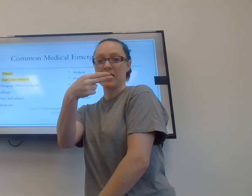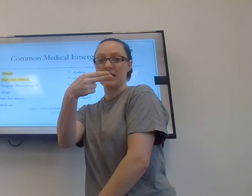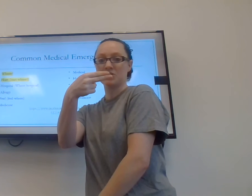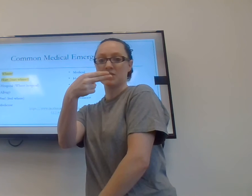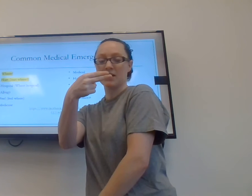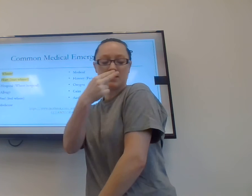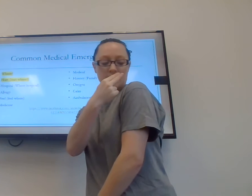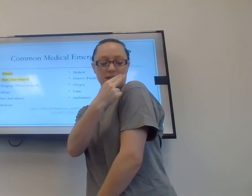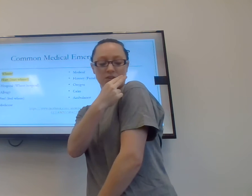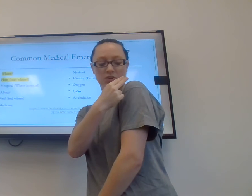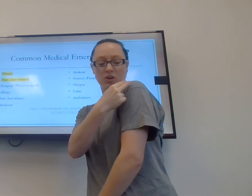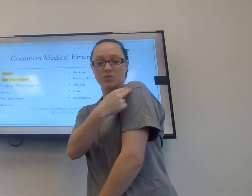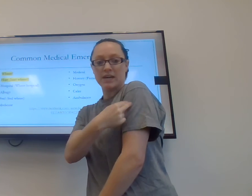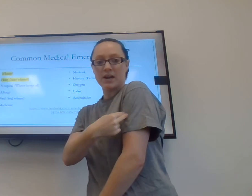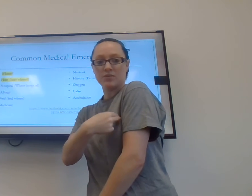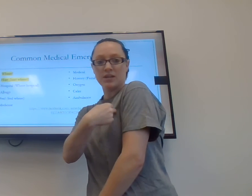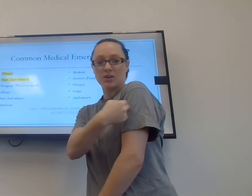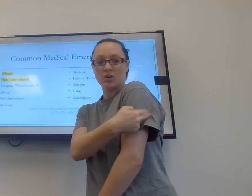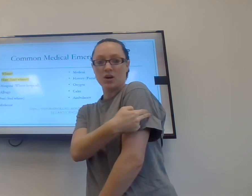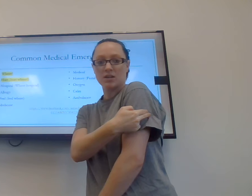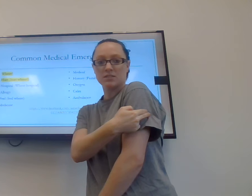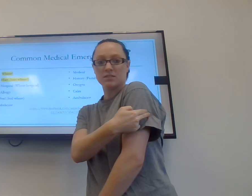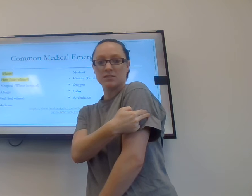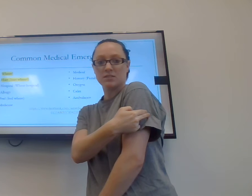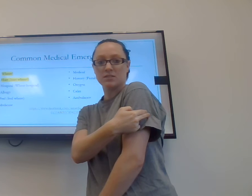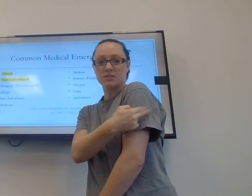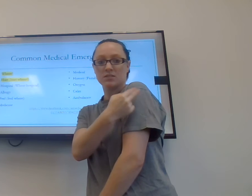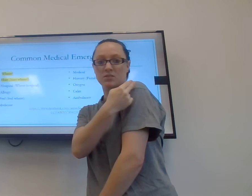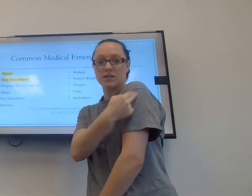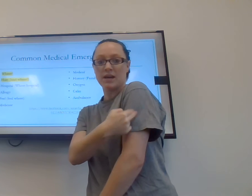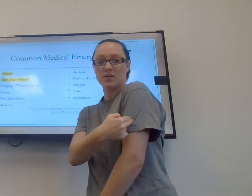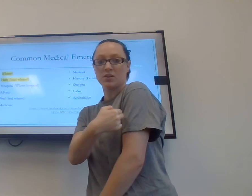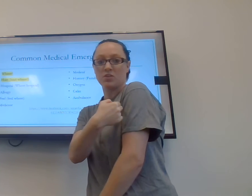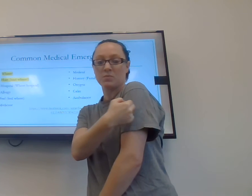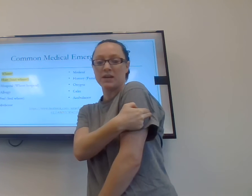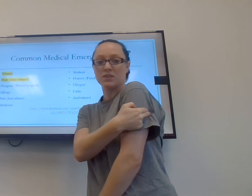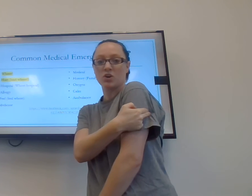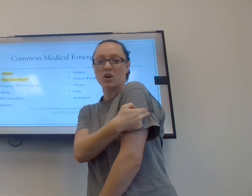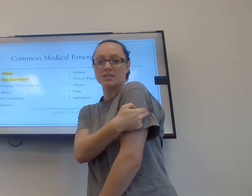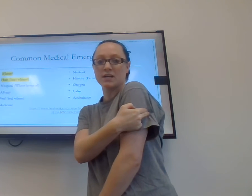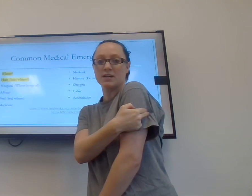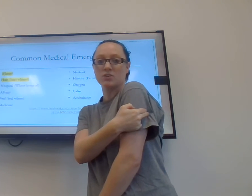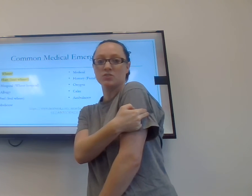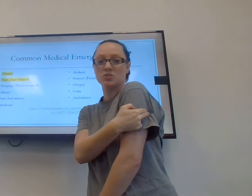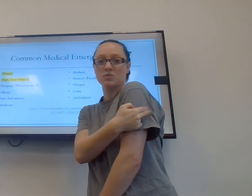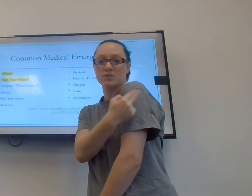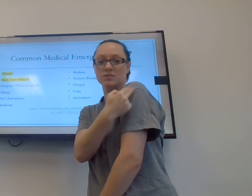H sign and you're going to go down and across. So down, like you're making the cross sign on your shoulder.